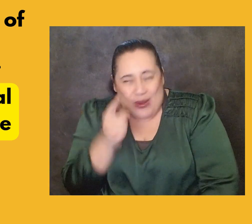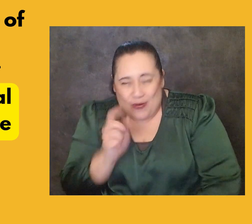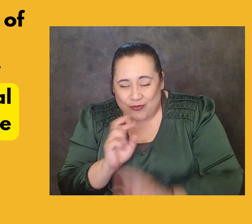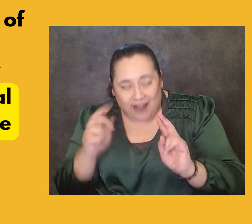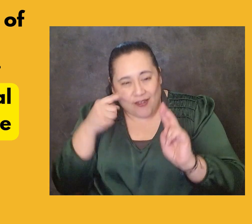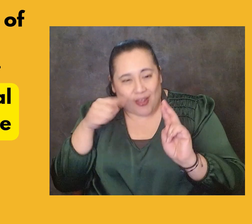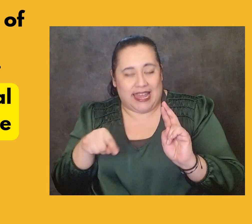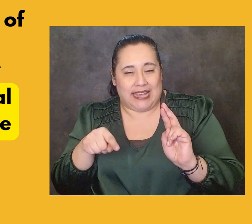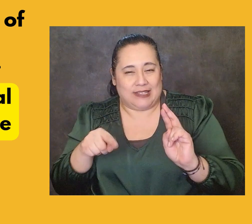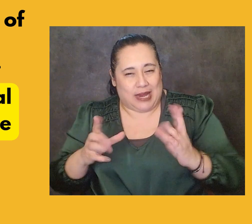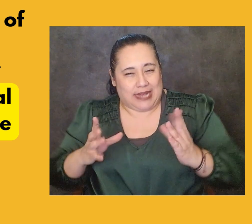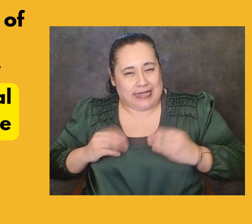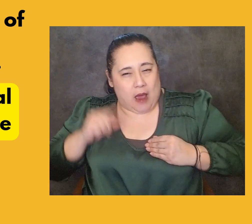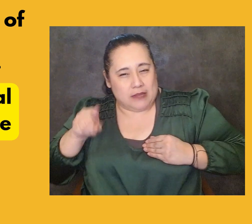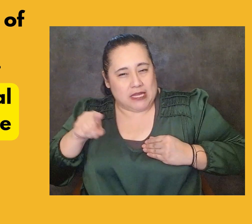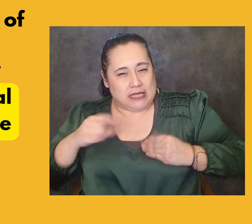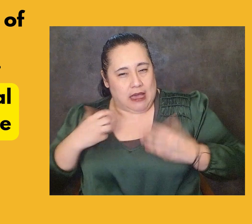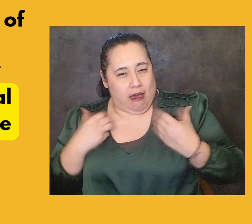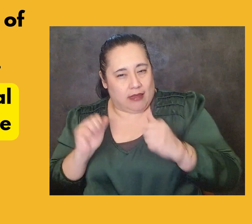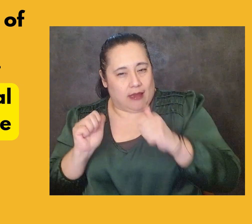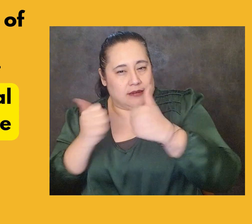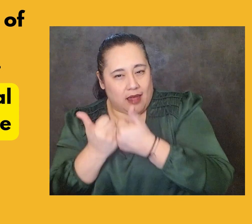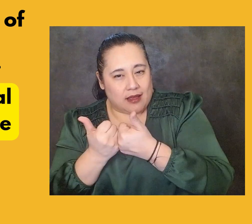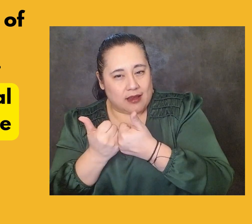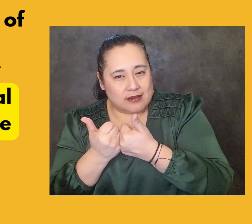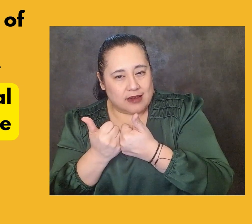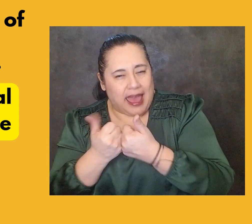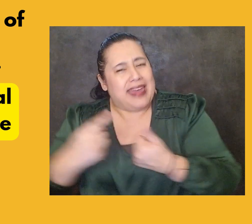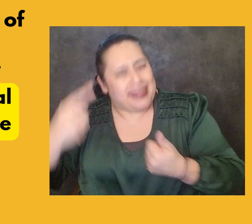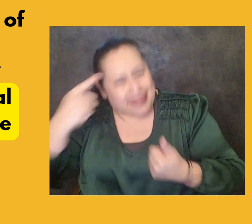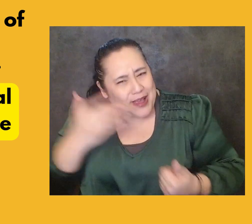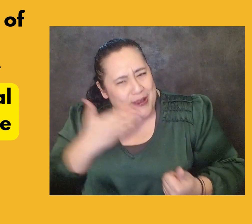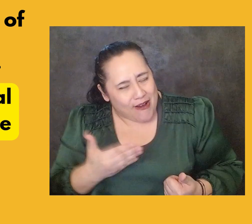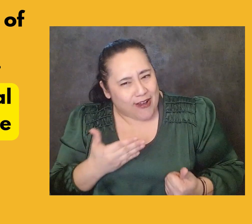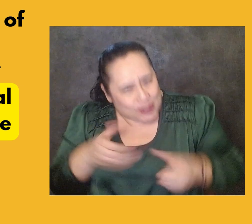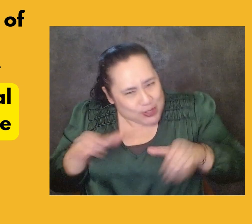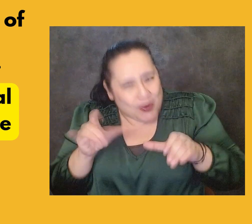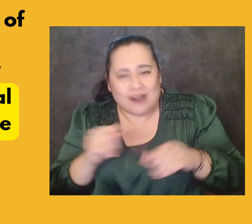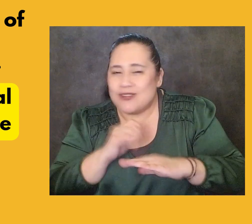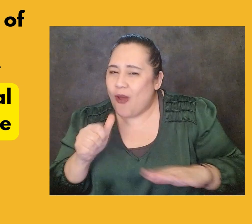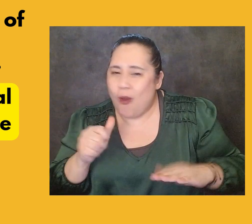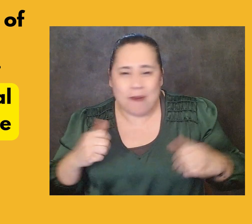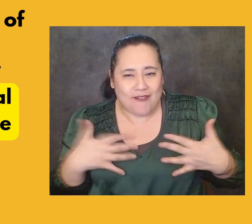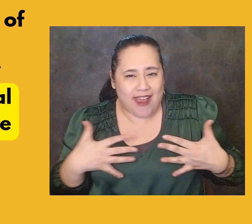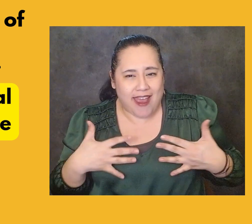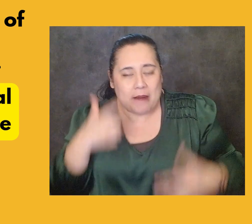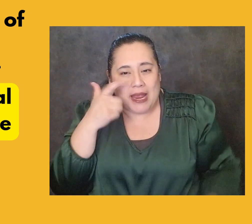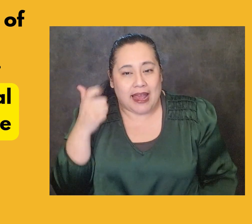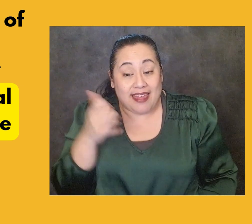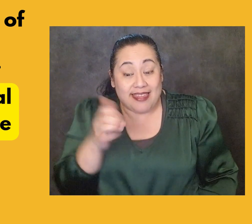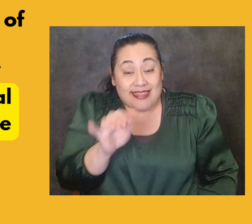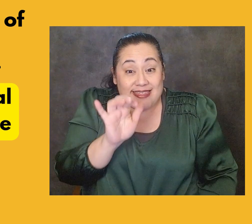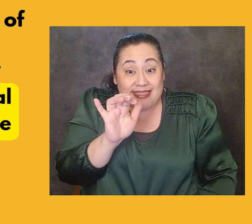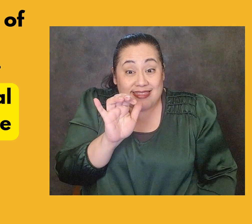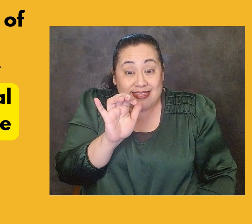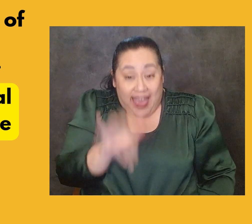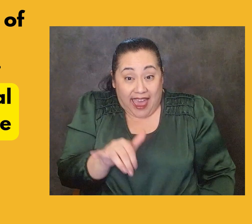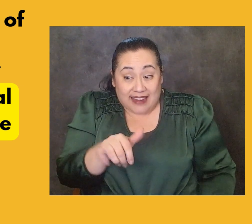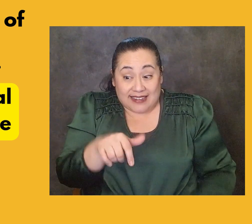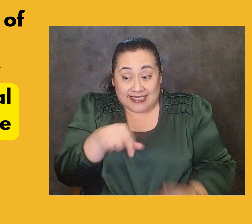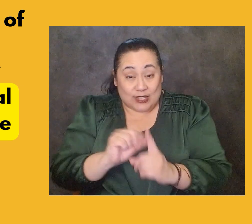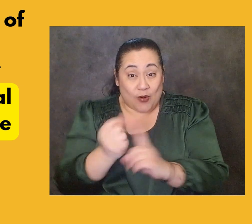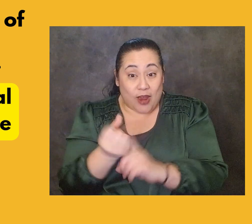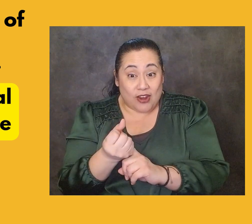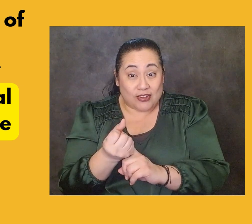this, I think you're ready to accept a healthy challenge, don't be afraid, because that